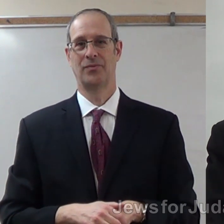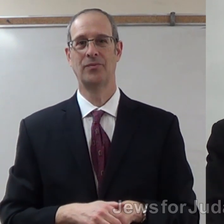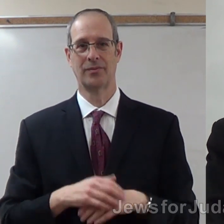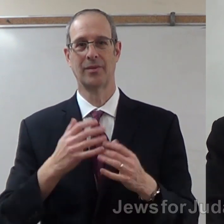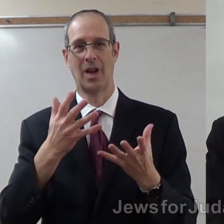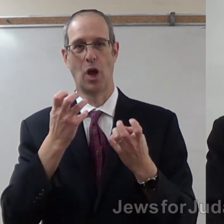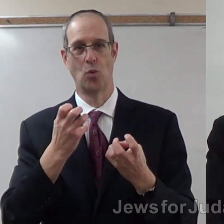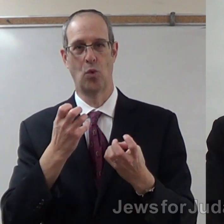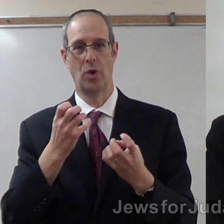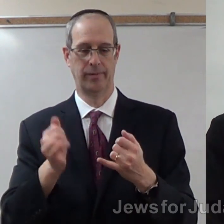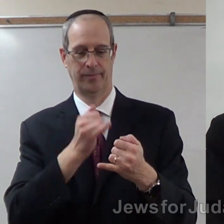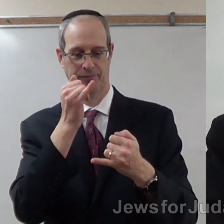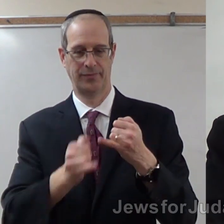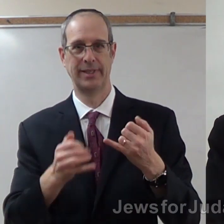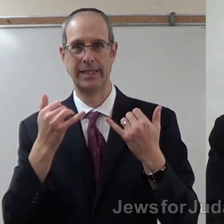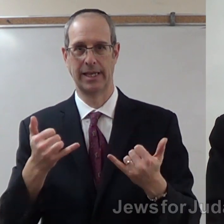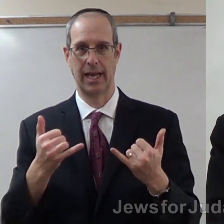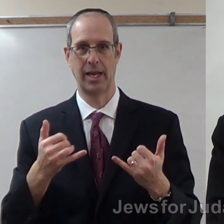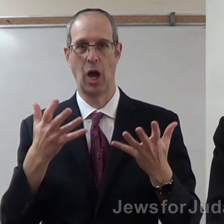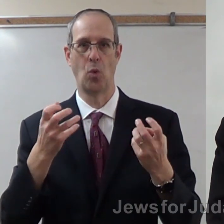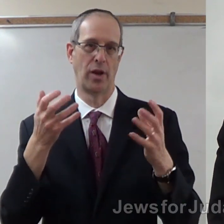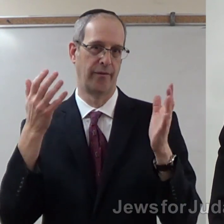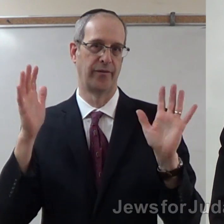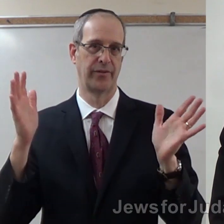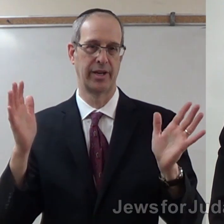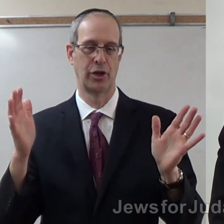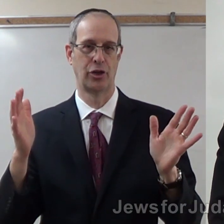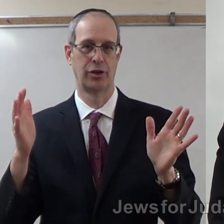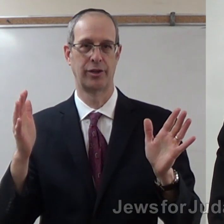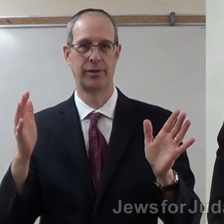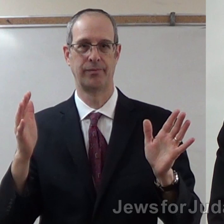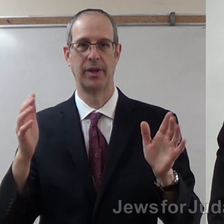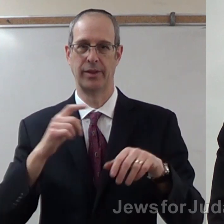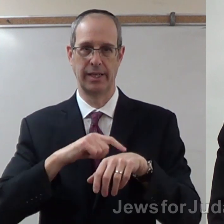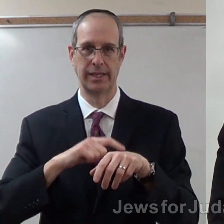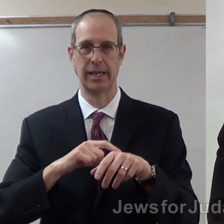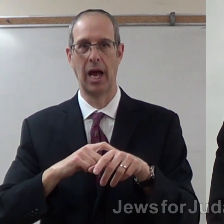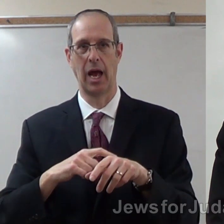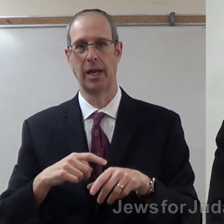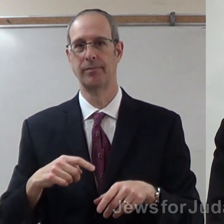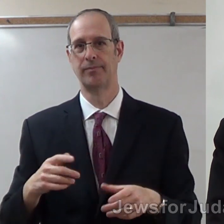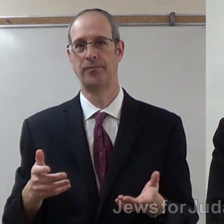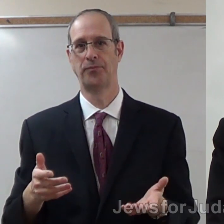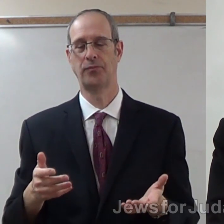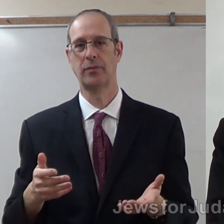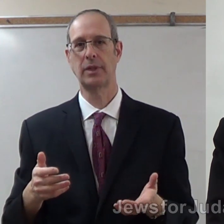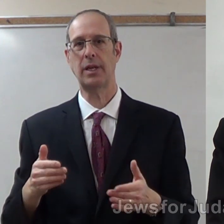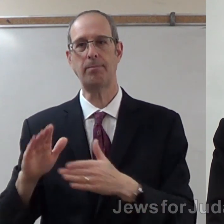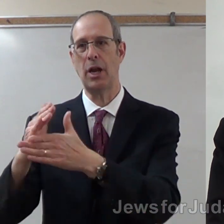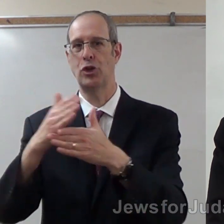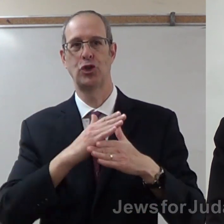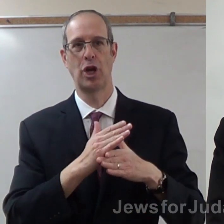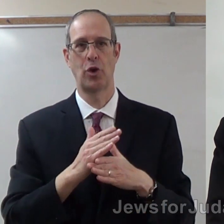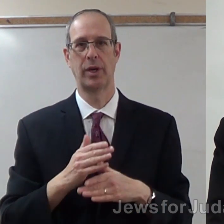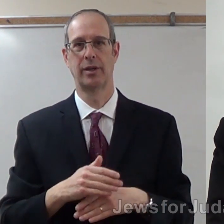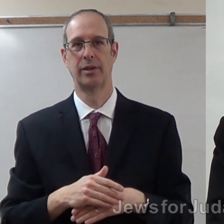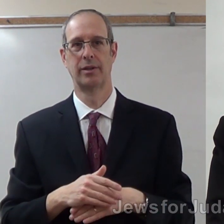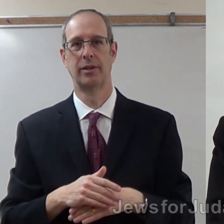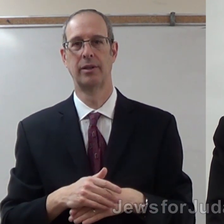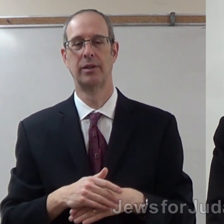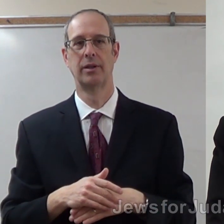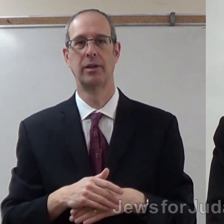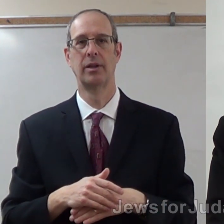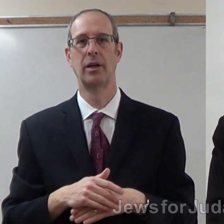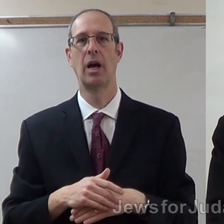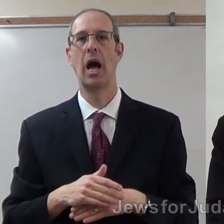Now, I want to conclude today. I want to finish our time together by sharing with you some of